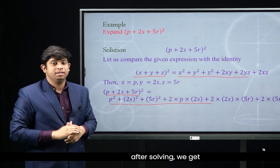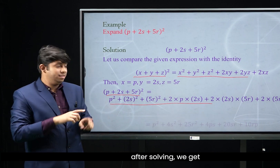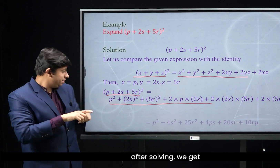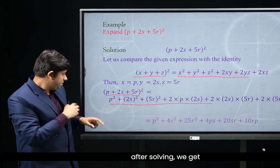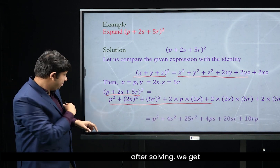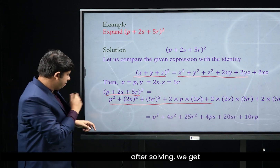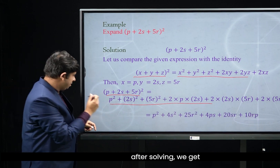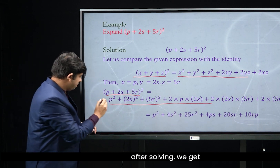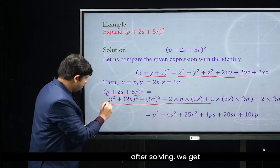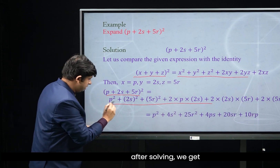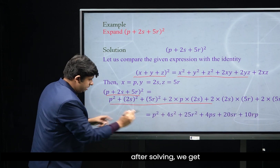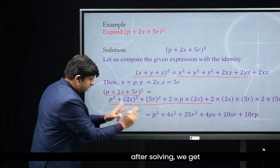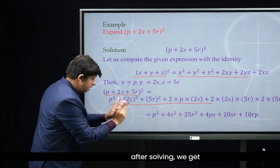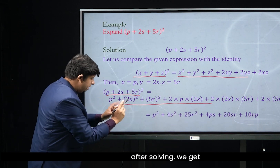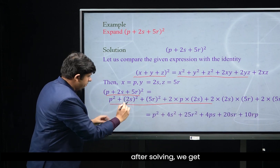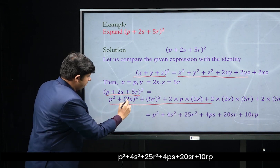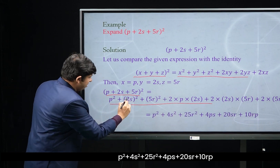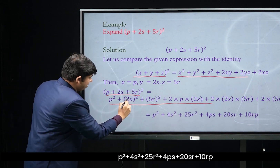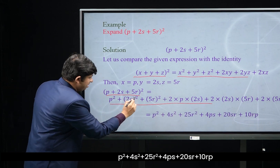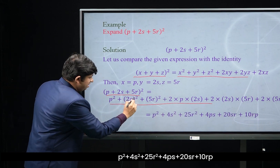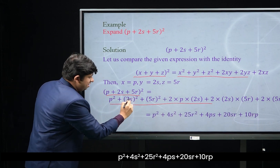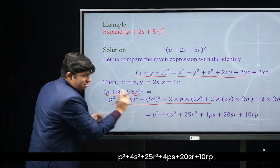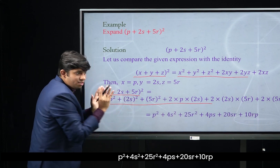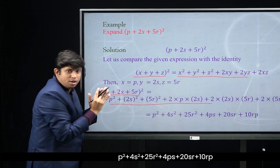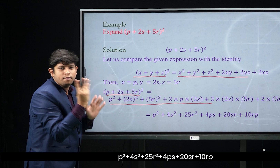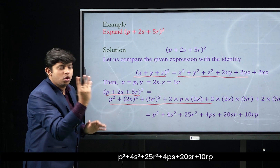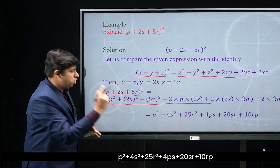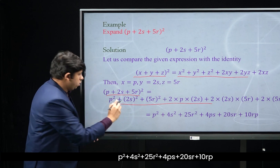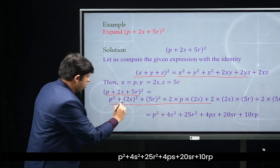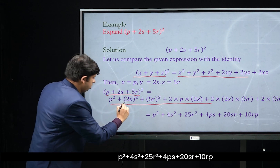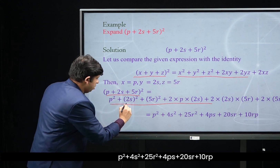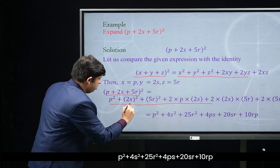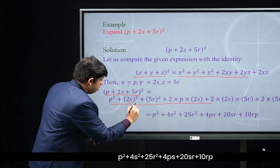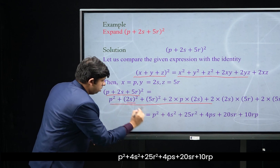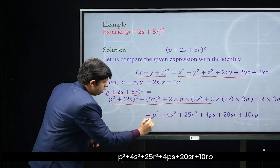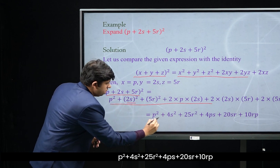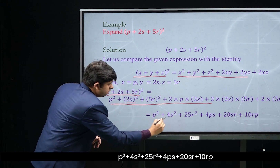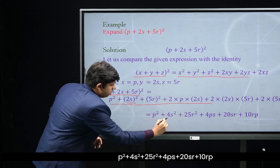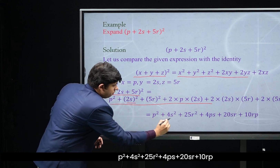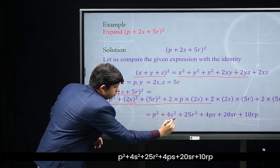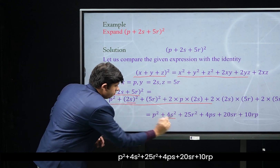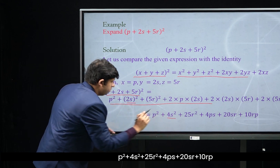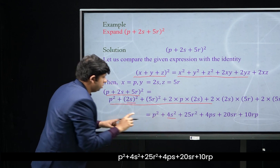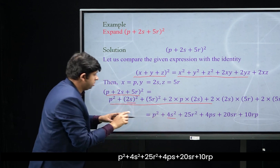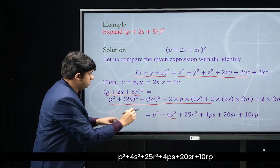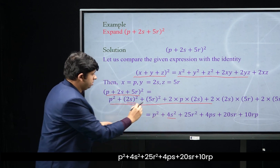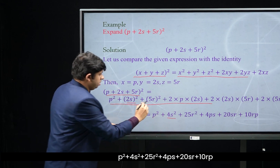After solving, we get p square plus 4s square plus 25r square plus 4ps plus